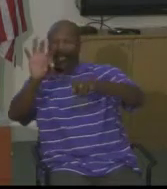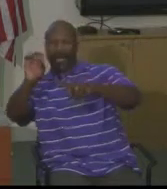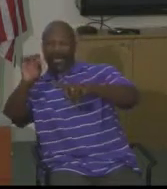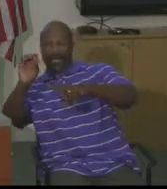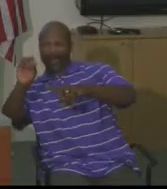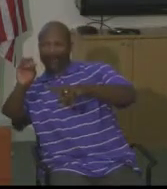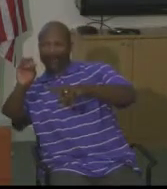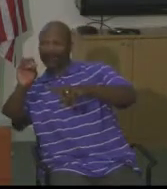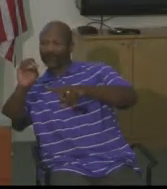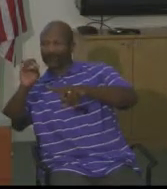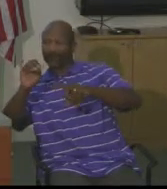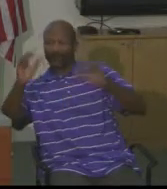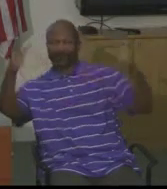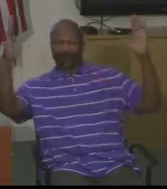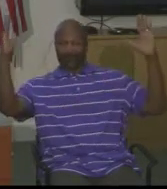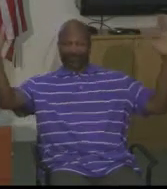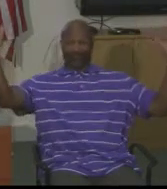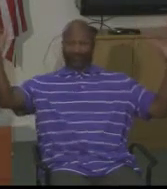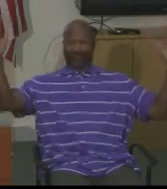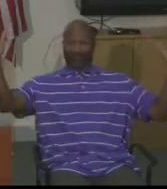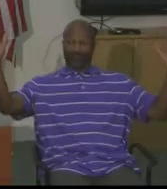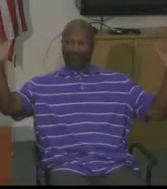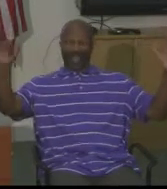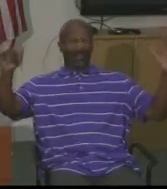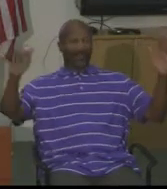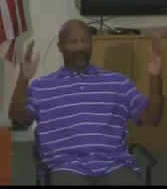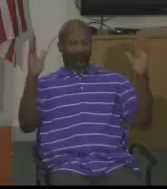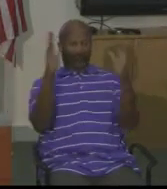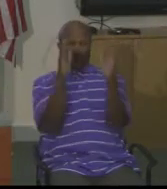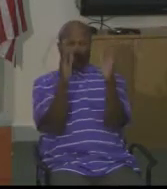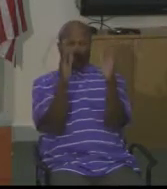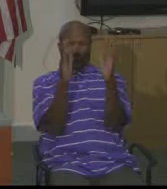90 is about as small as